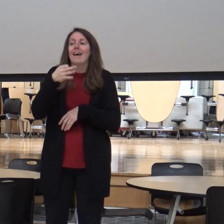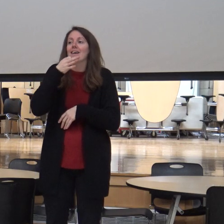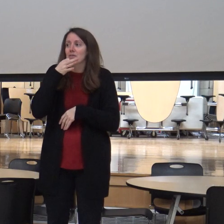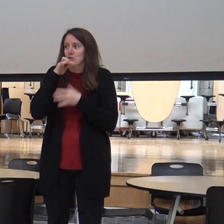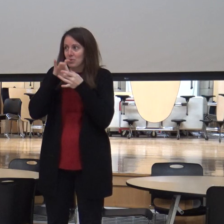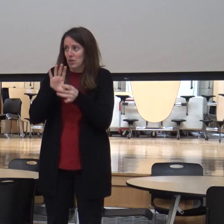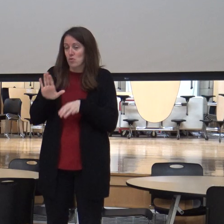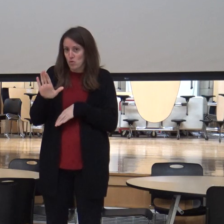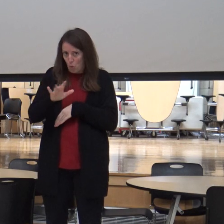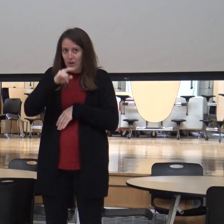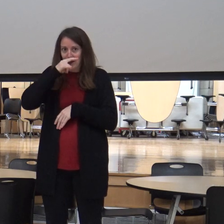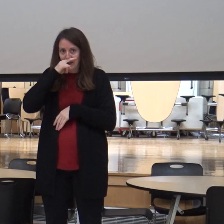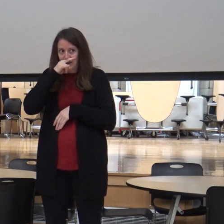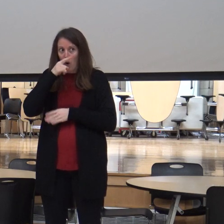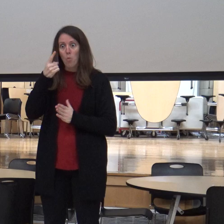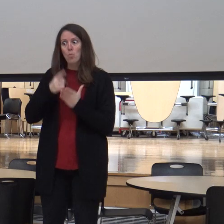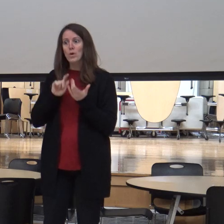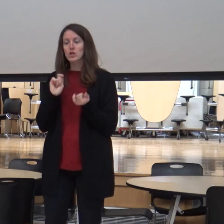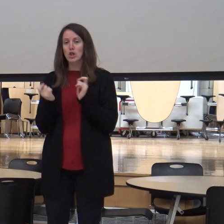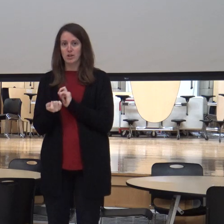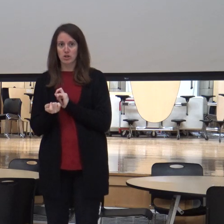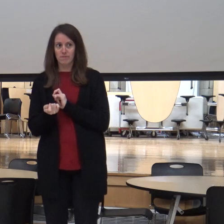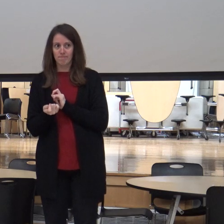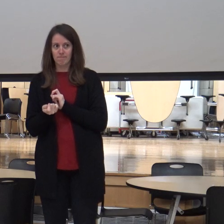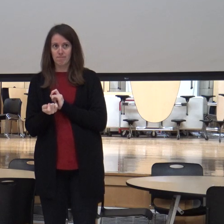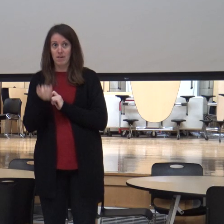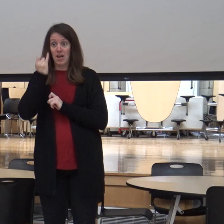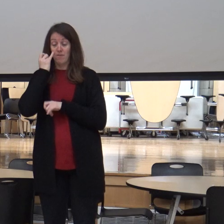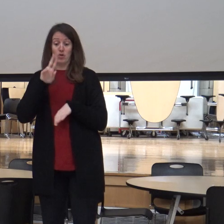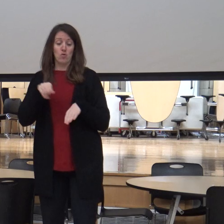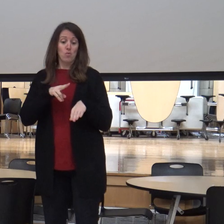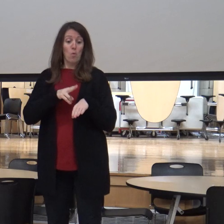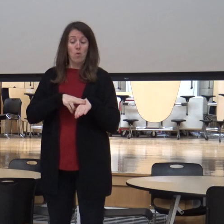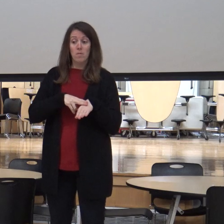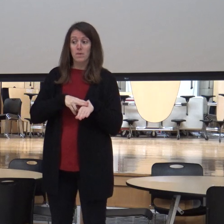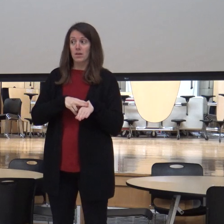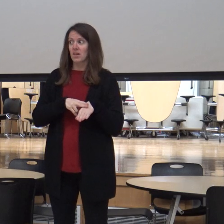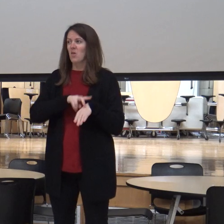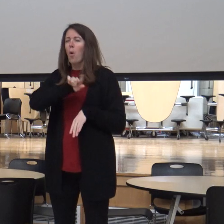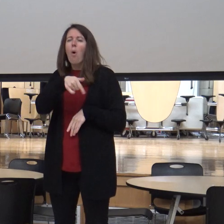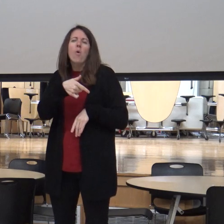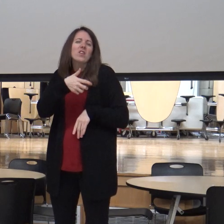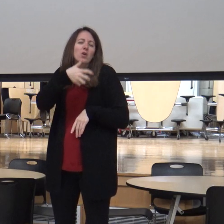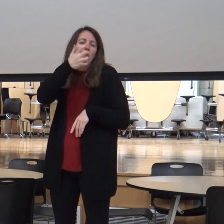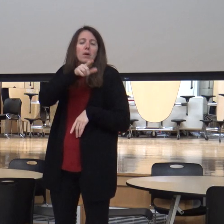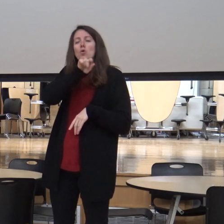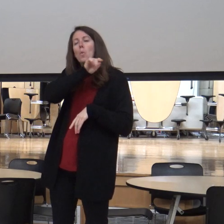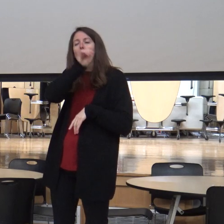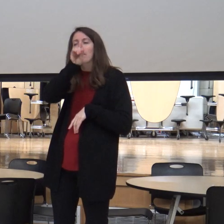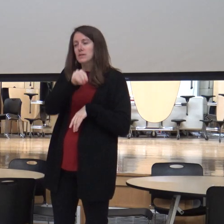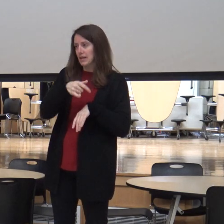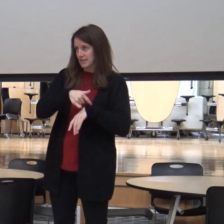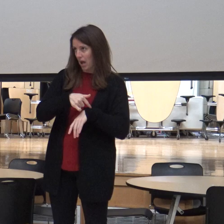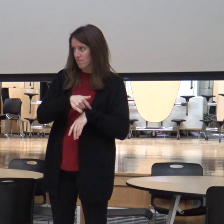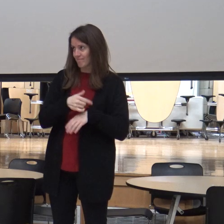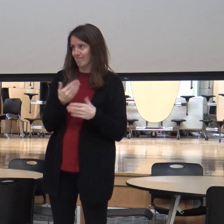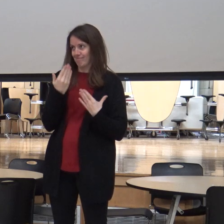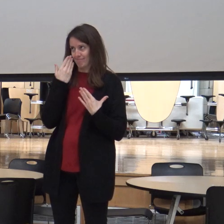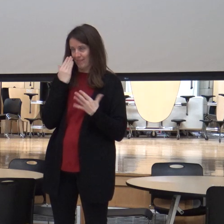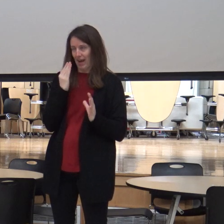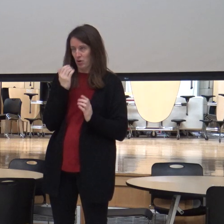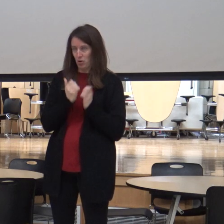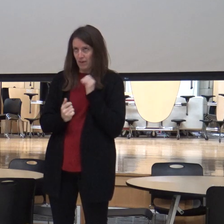kids. What change? If they're normally only grumpy 20% of the time, I don't know if there's